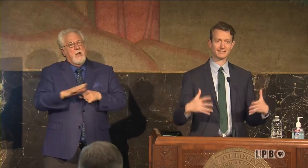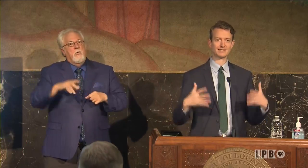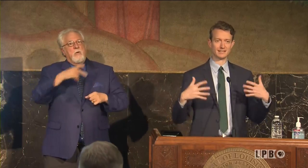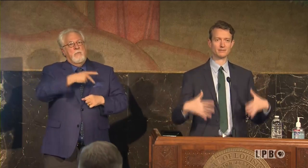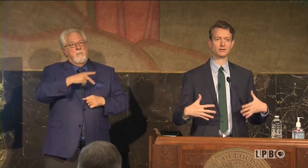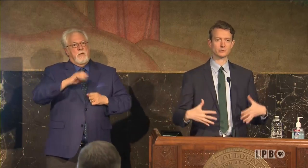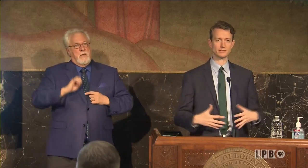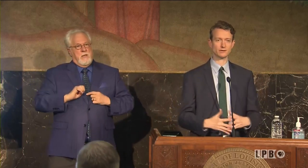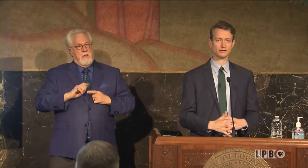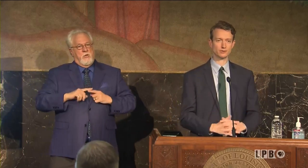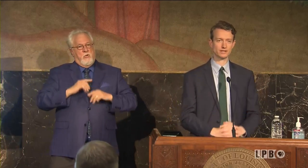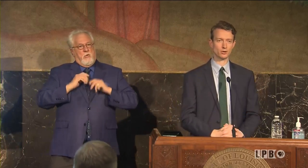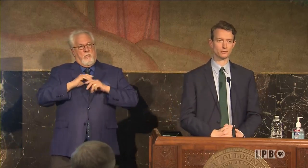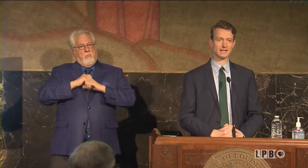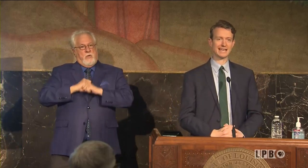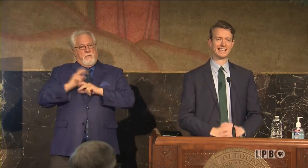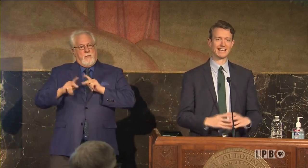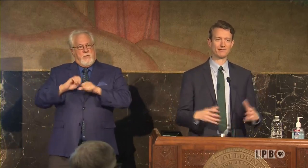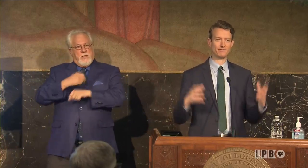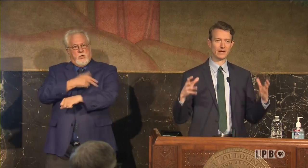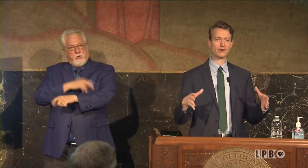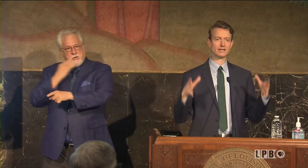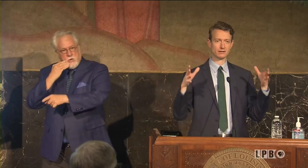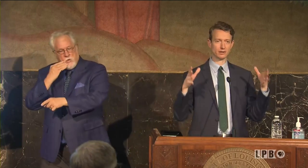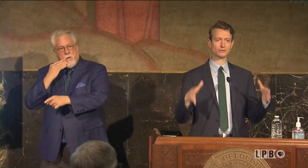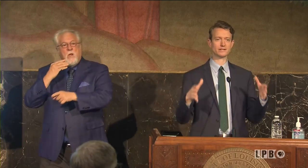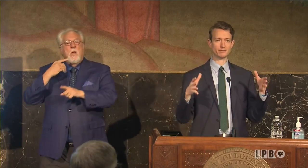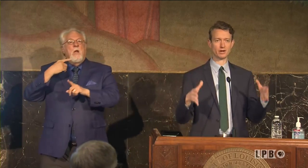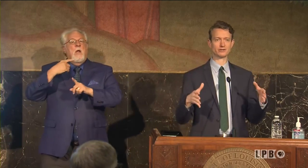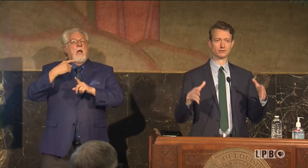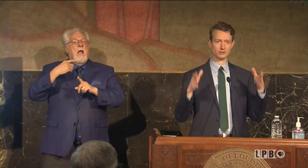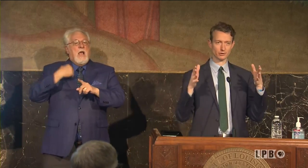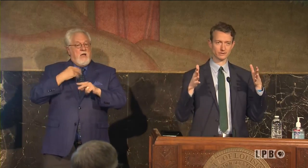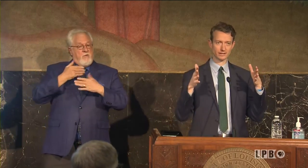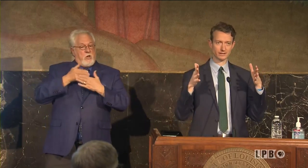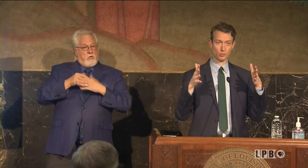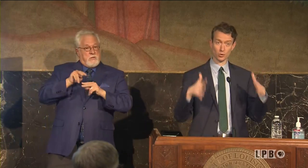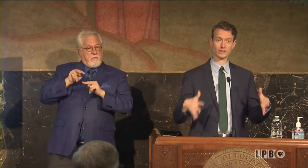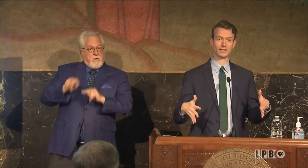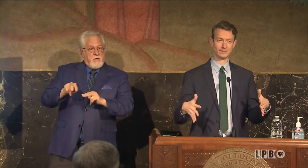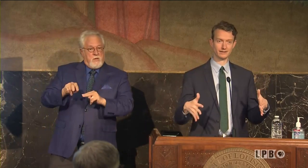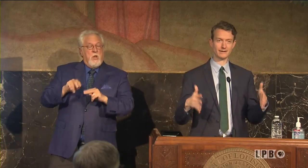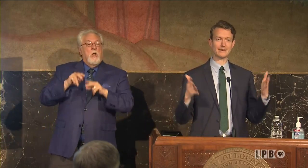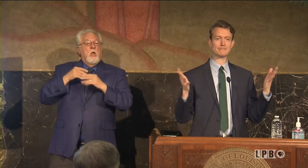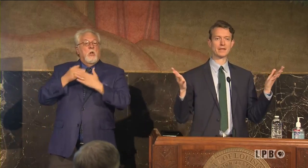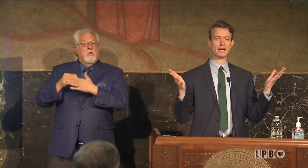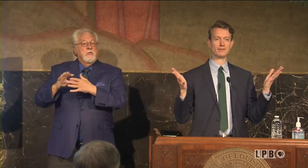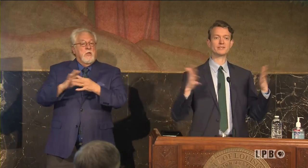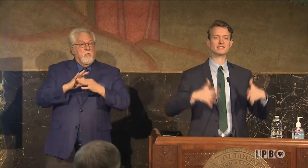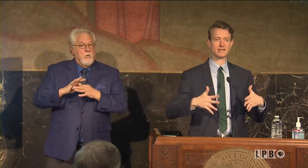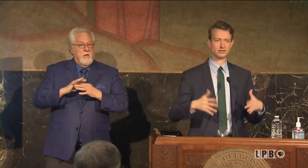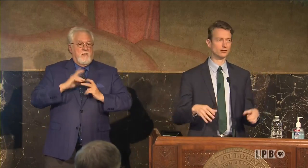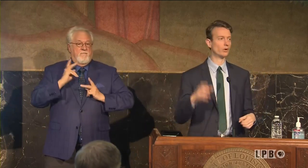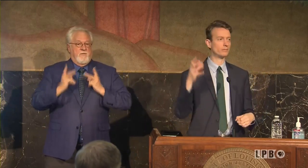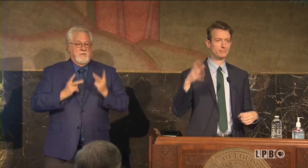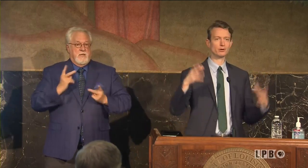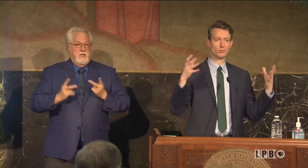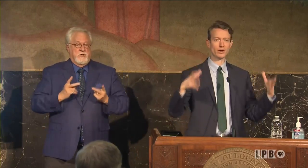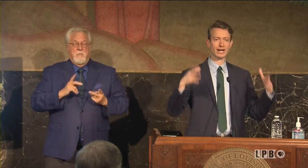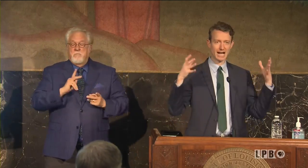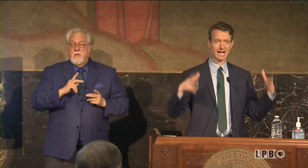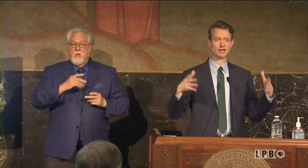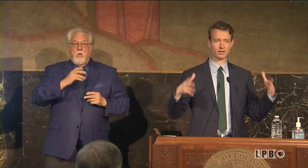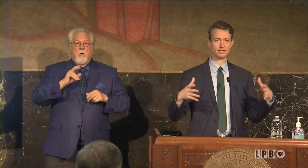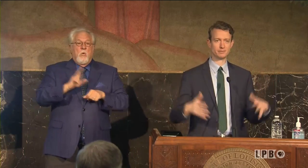to protect individuals in those nursing homes and to have very closely monitored, closely coordinated visitation where people